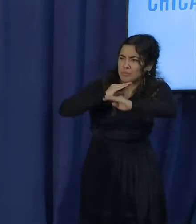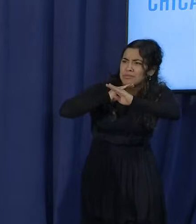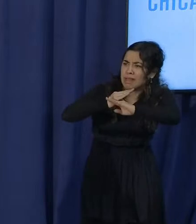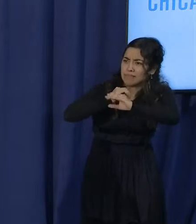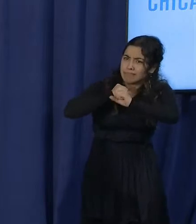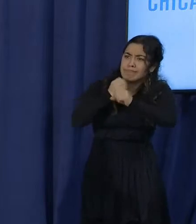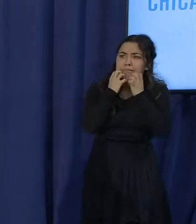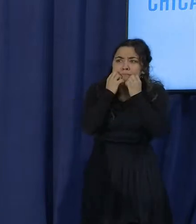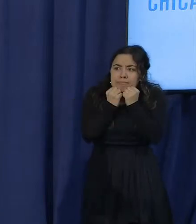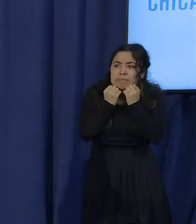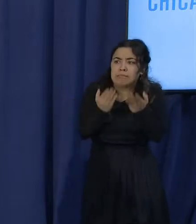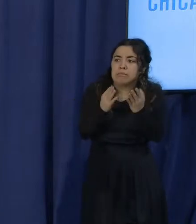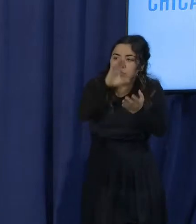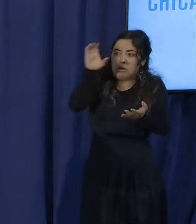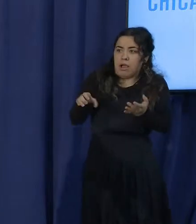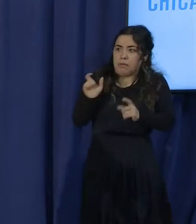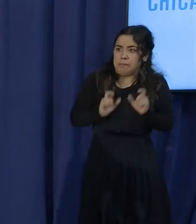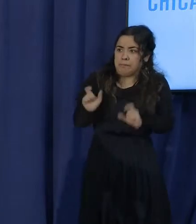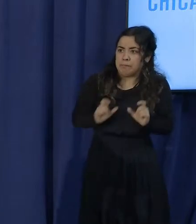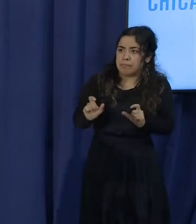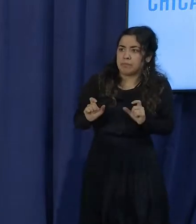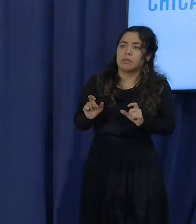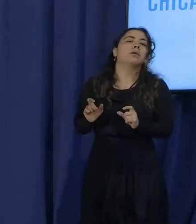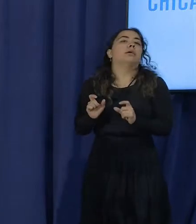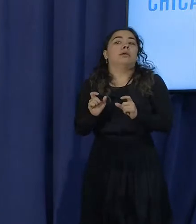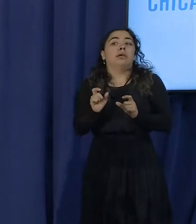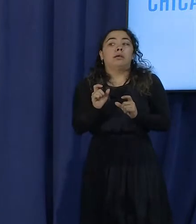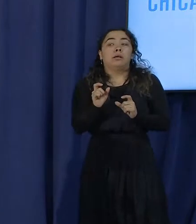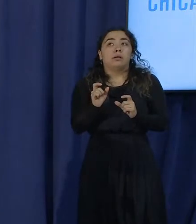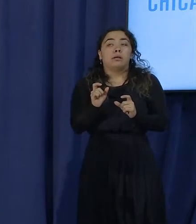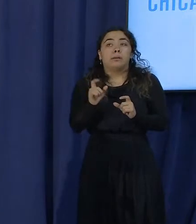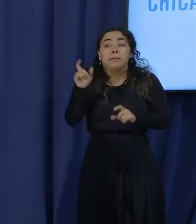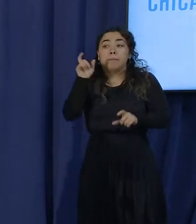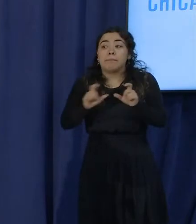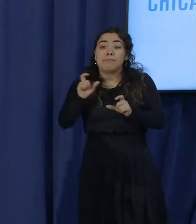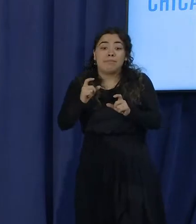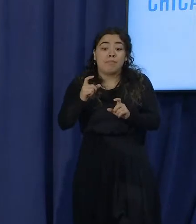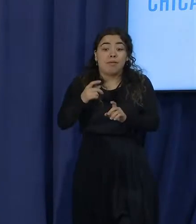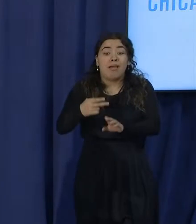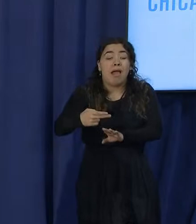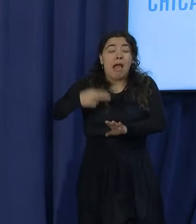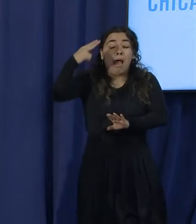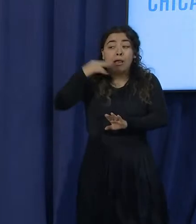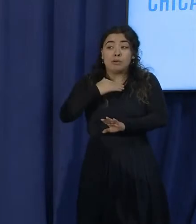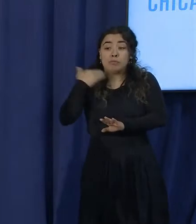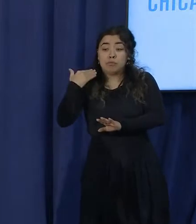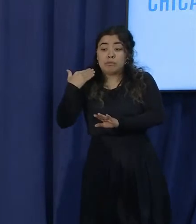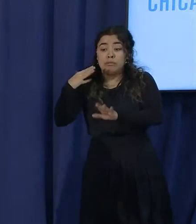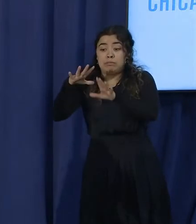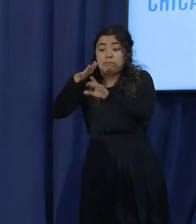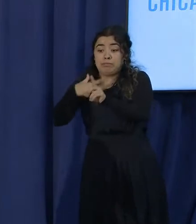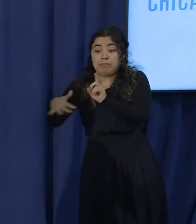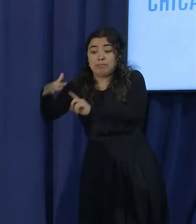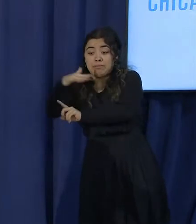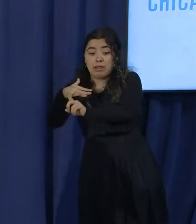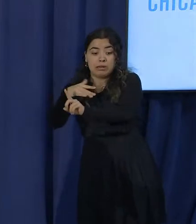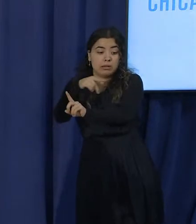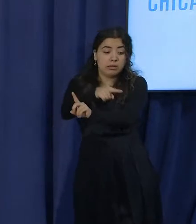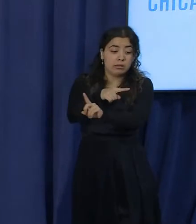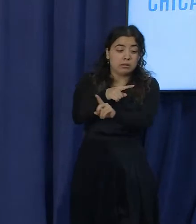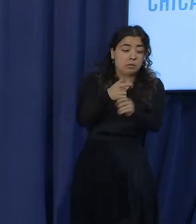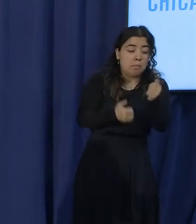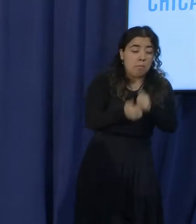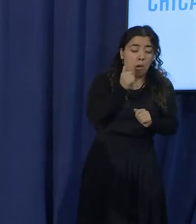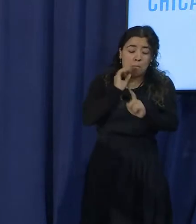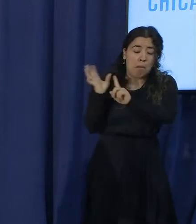our hardest hit communities is the same thing as getting vaccine into the highest risk individual settings. Every vaccine